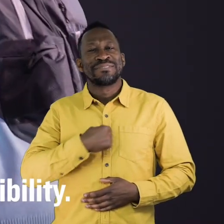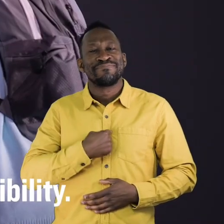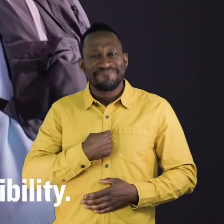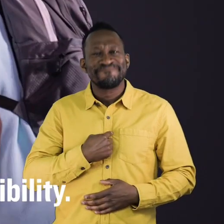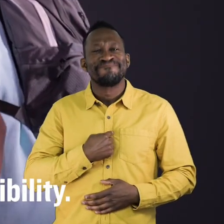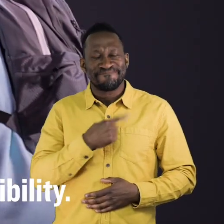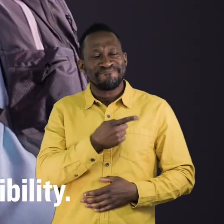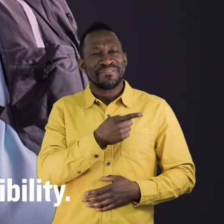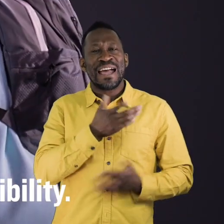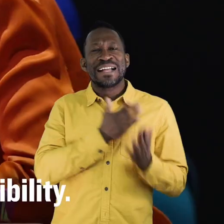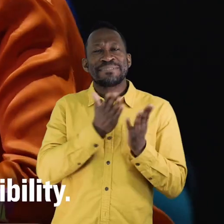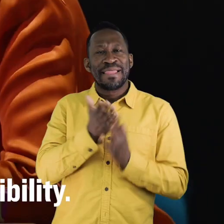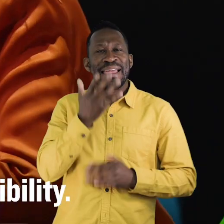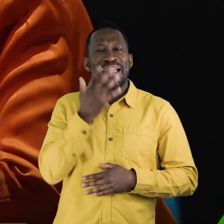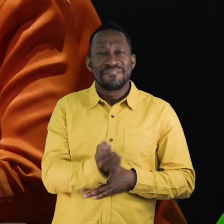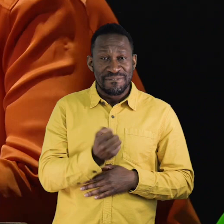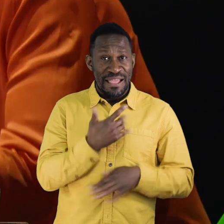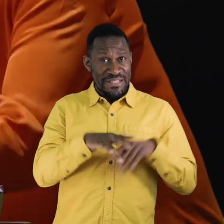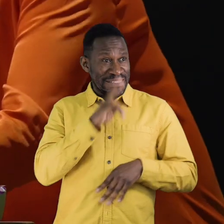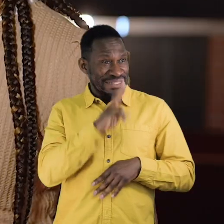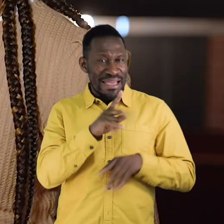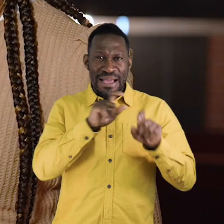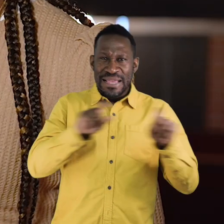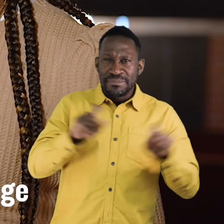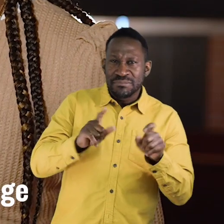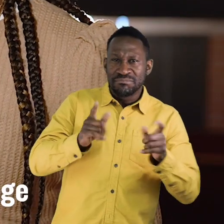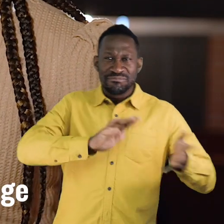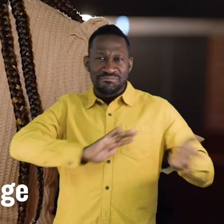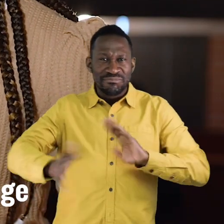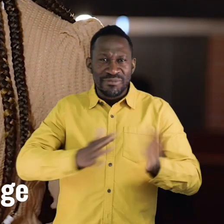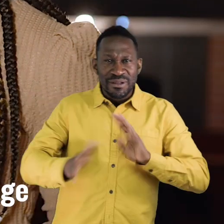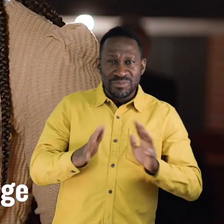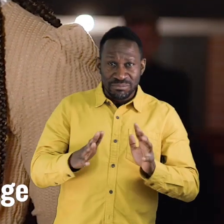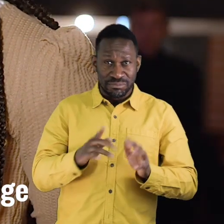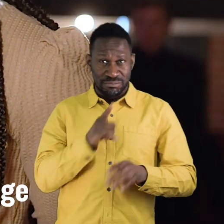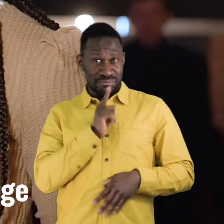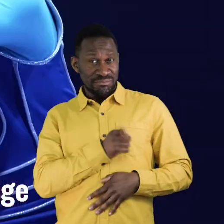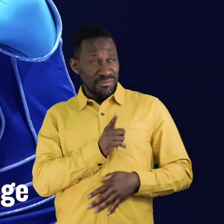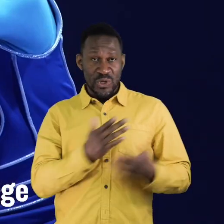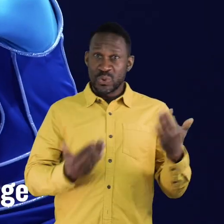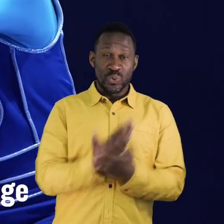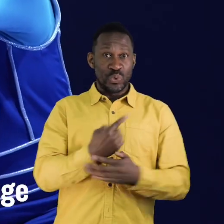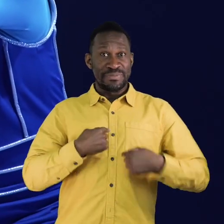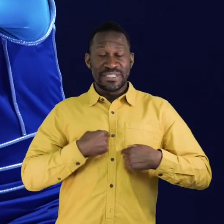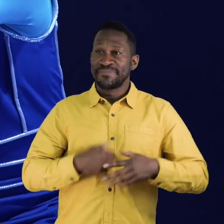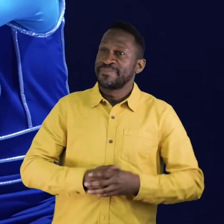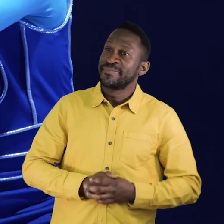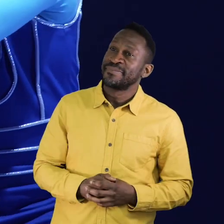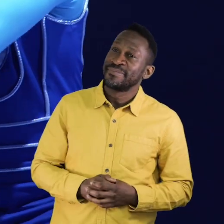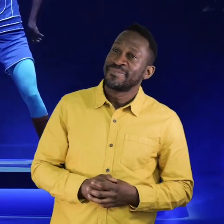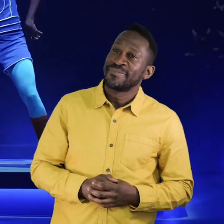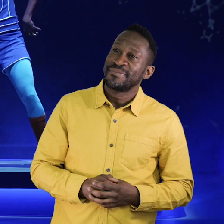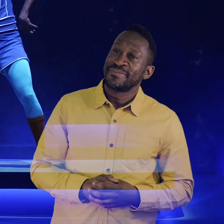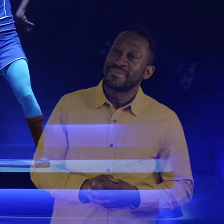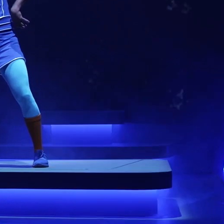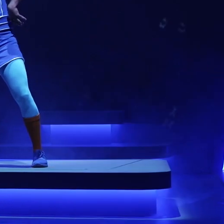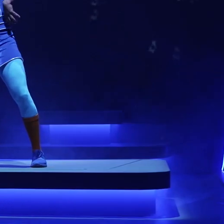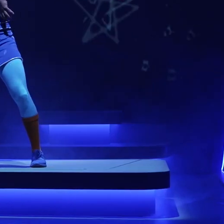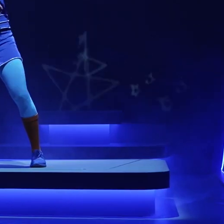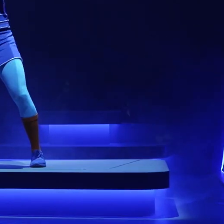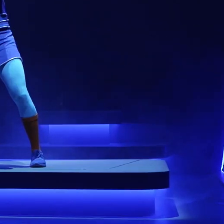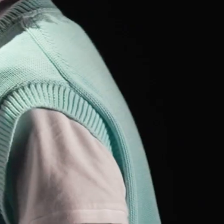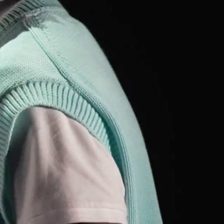Personally for me, it was the accessibility. I've never seen a play that has captions and sign language, and it was so refreshing to